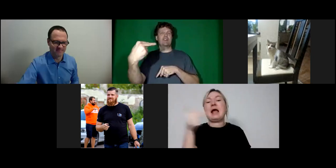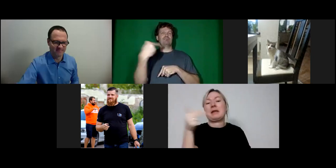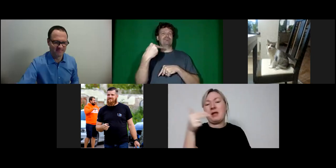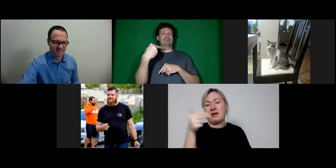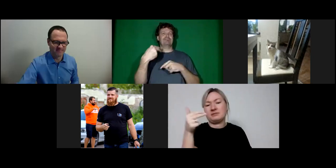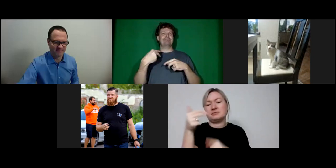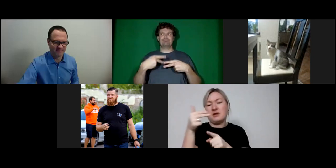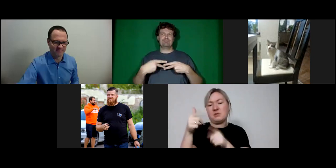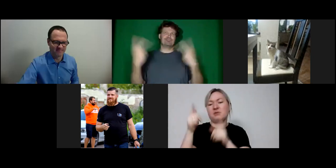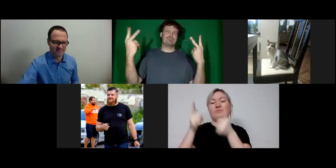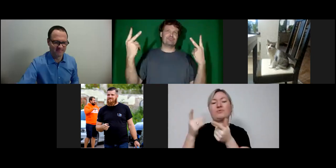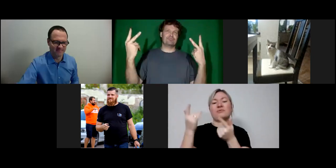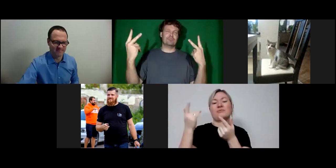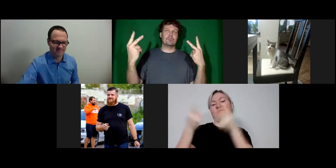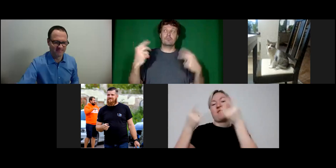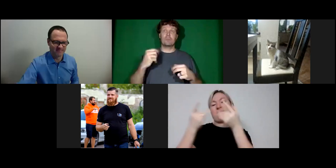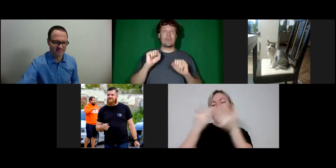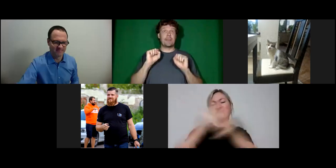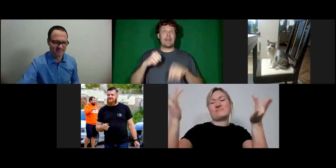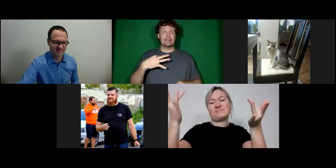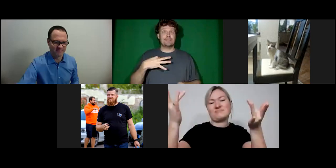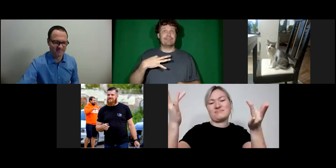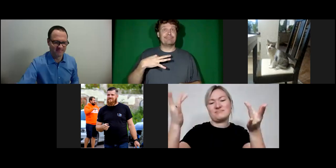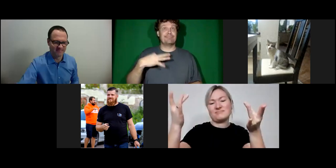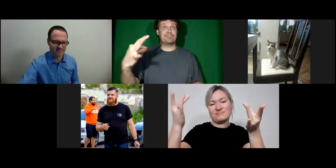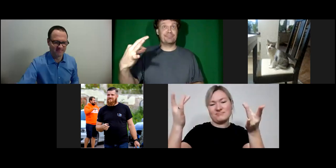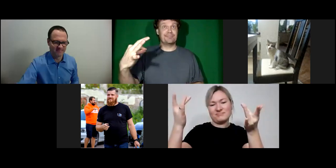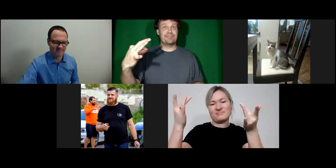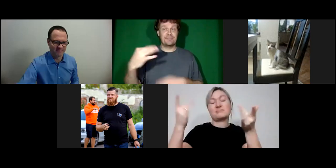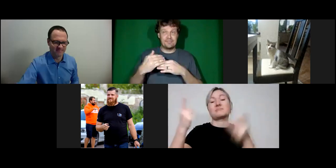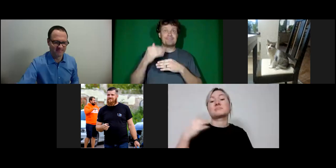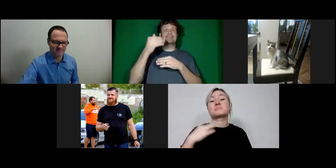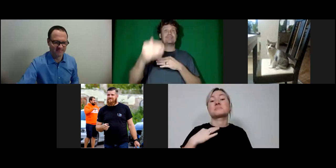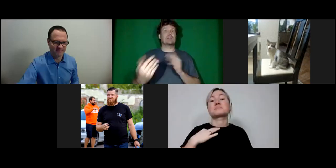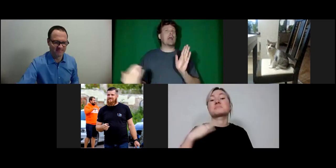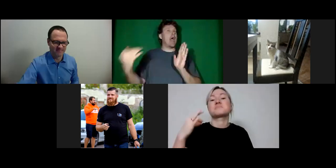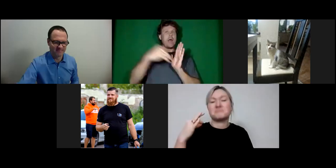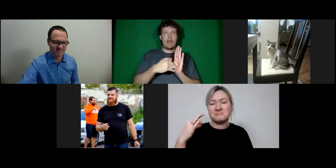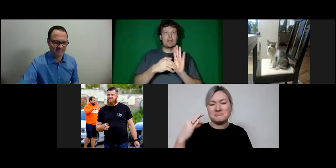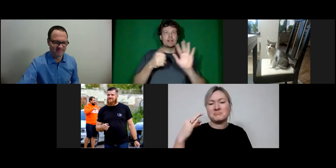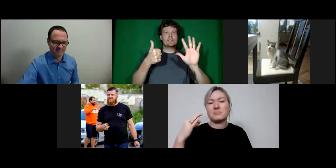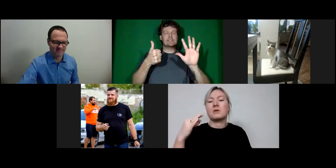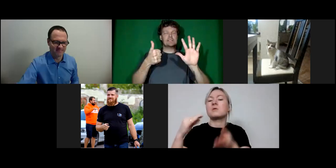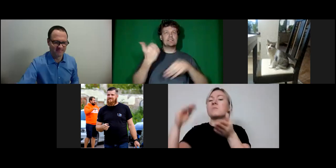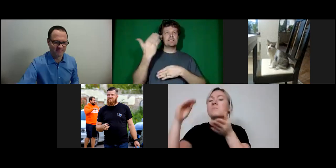And again, the seventh day, I would have to go on TV live.